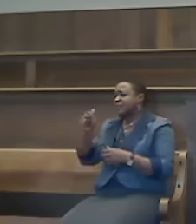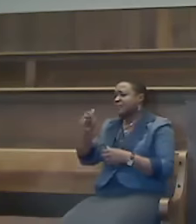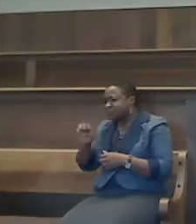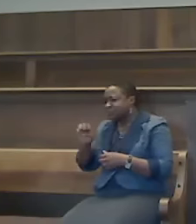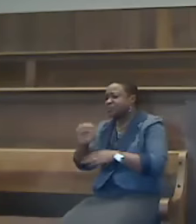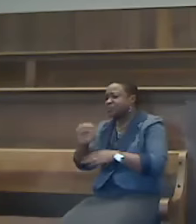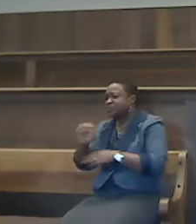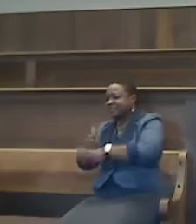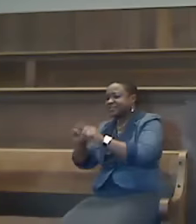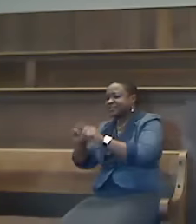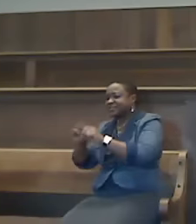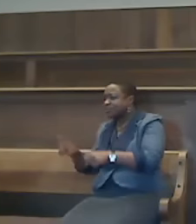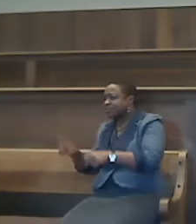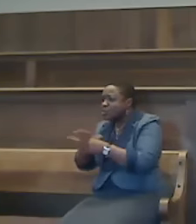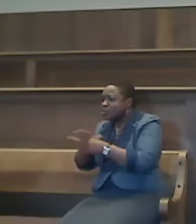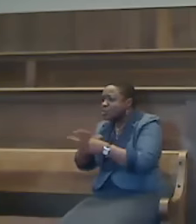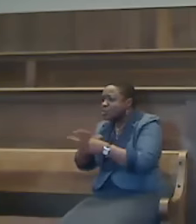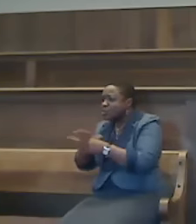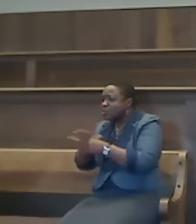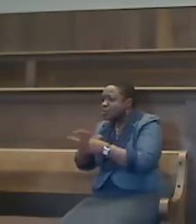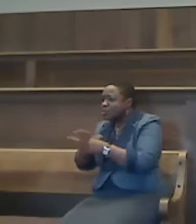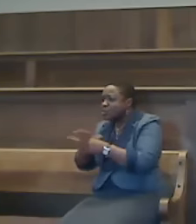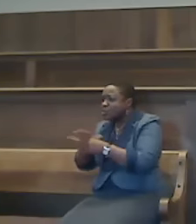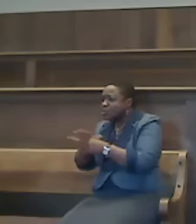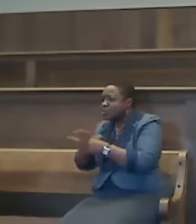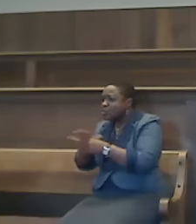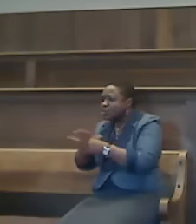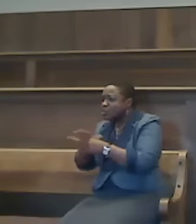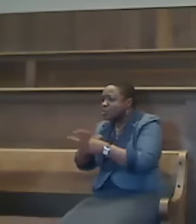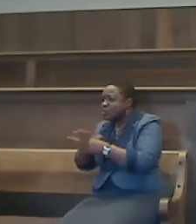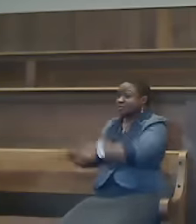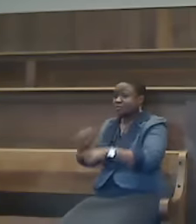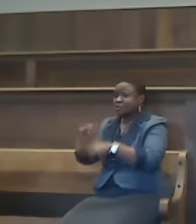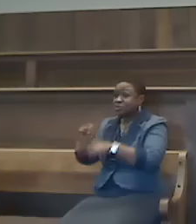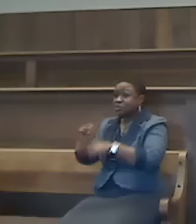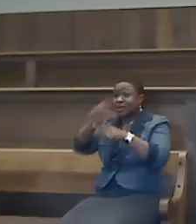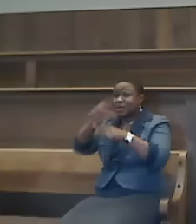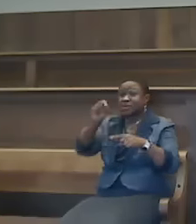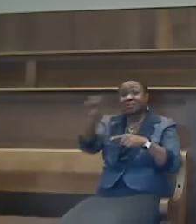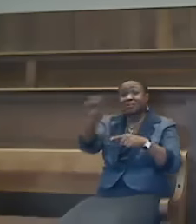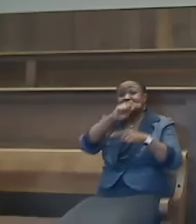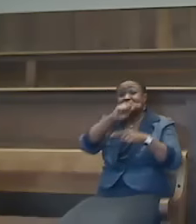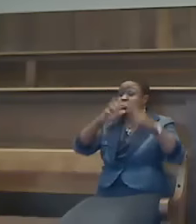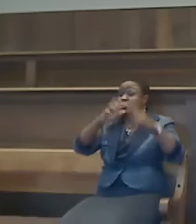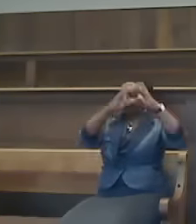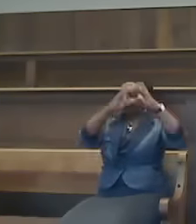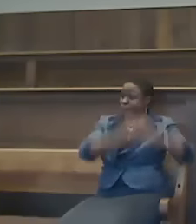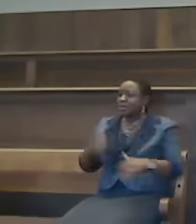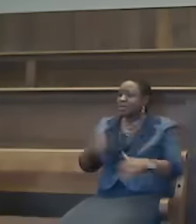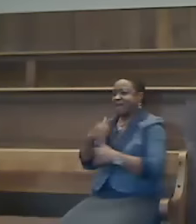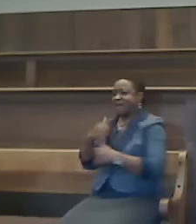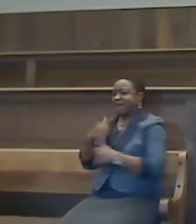from, so there'll be enough food when something like this happens, because I think we have a very serious